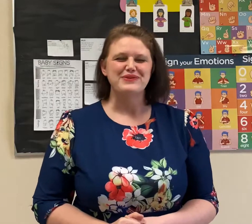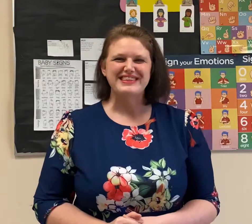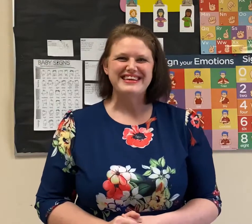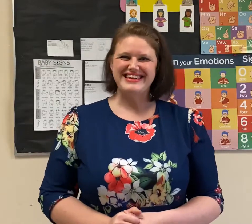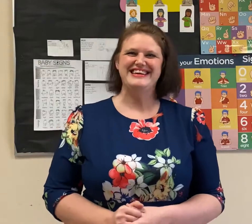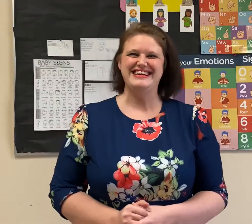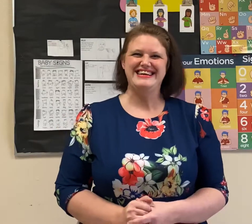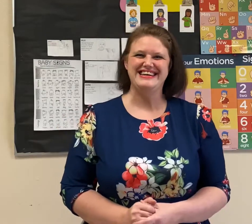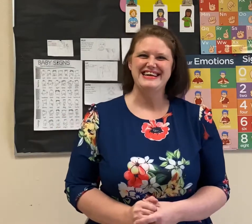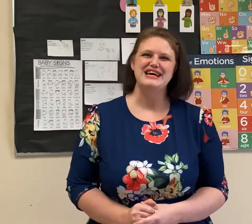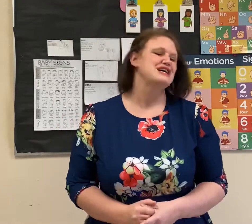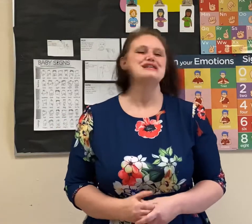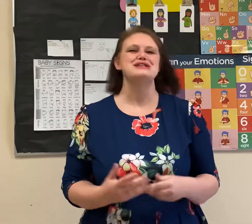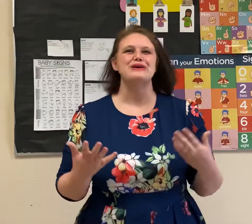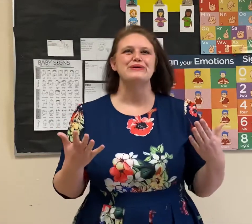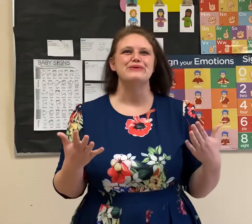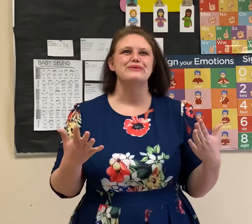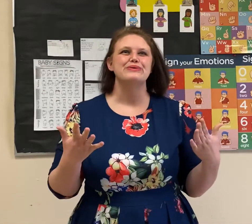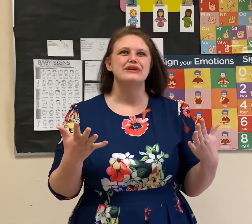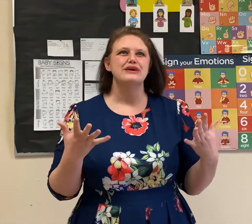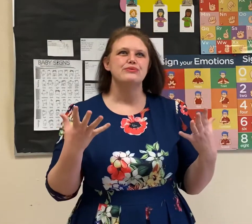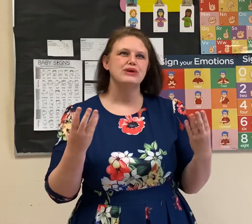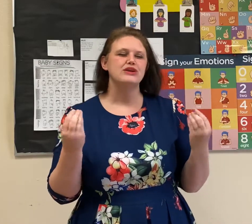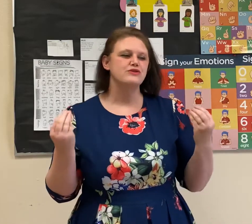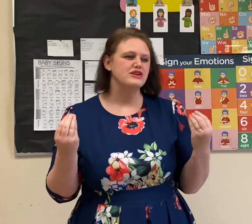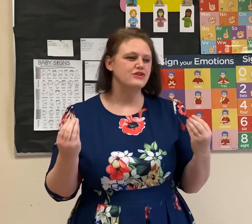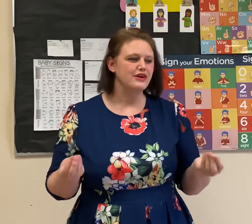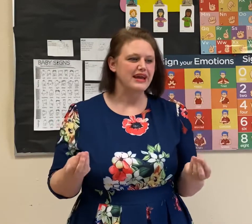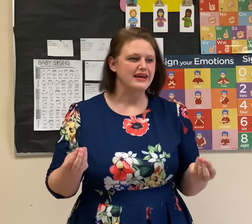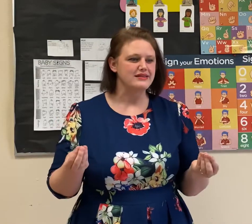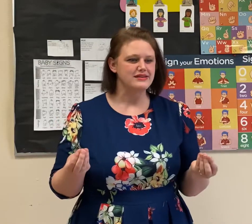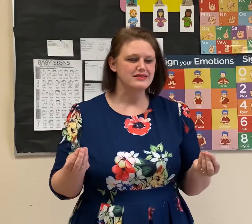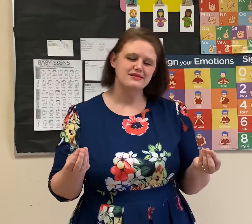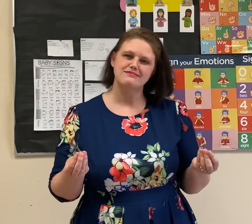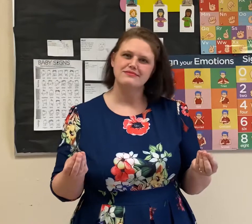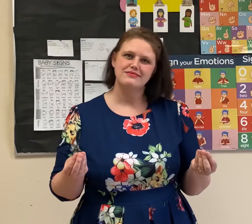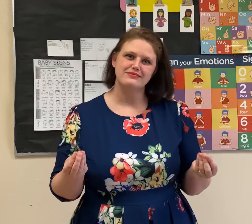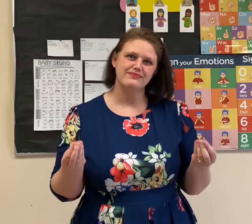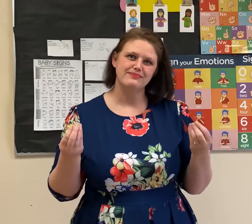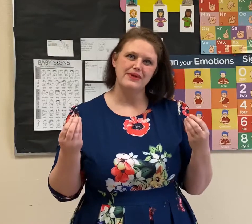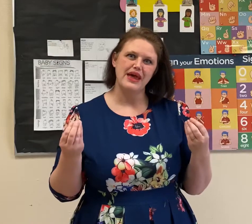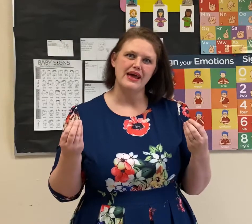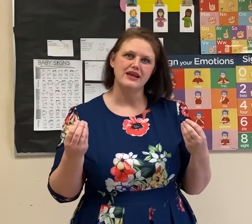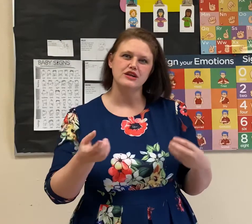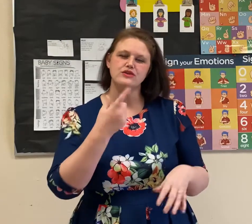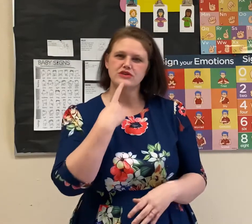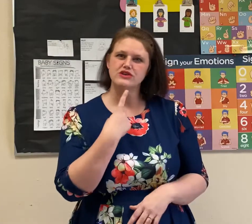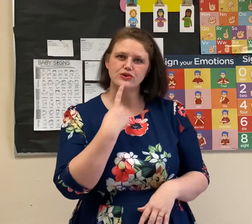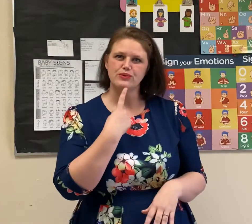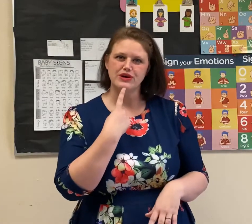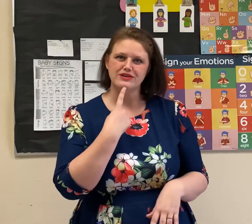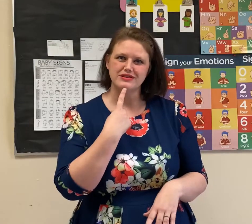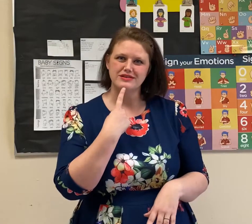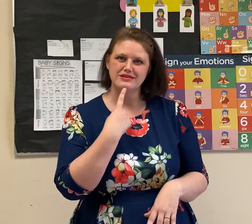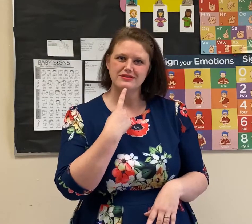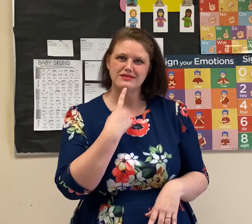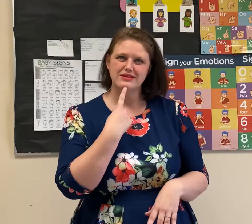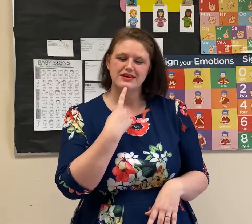it. So when using your hands, and and using your words,